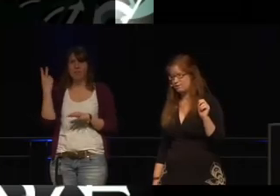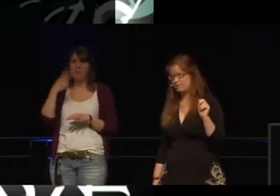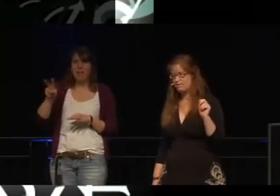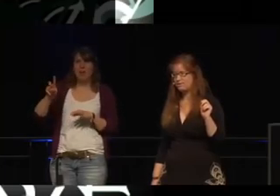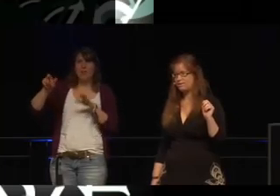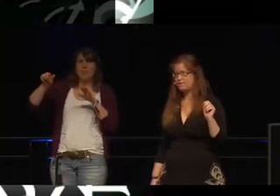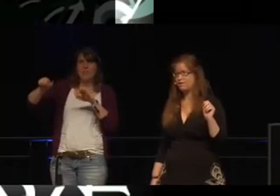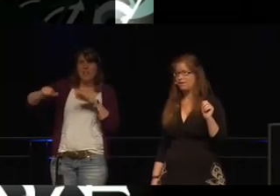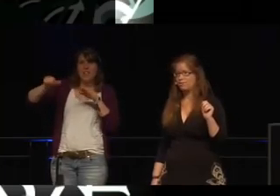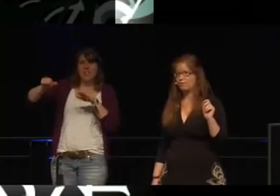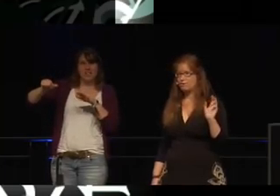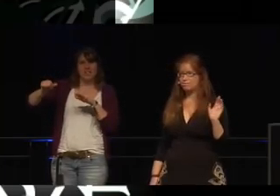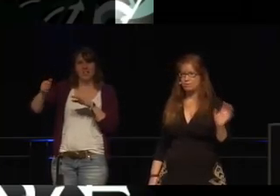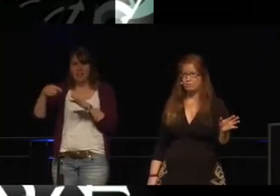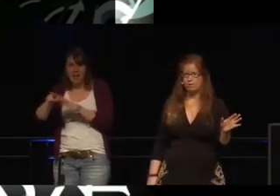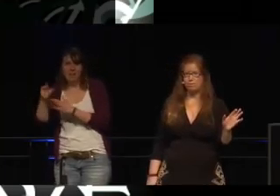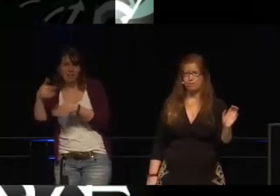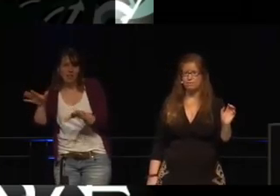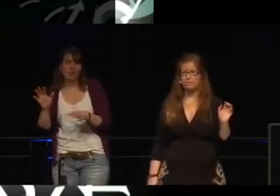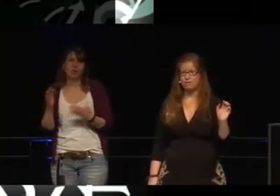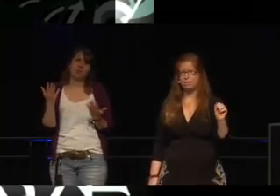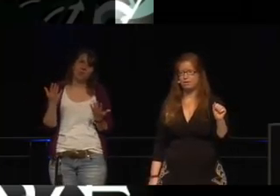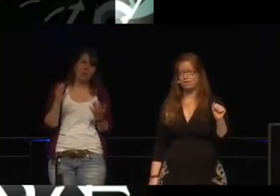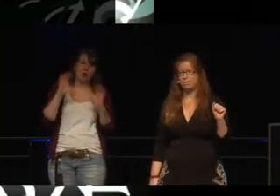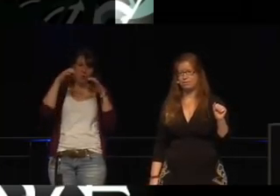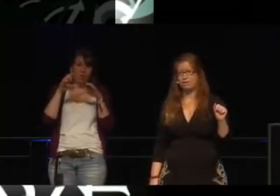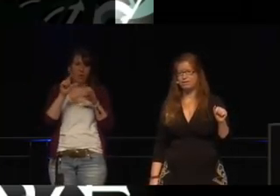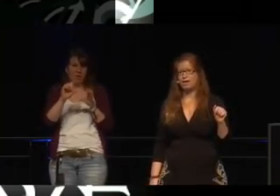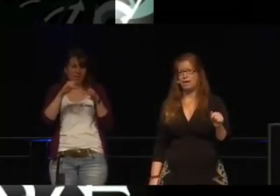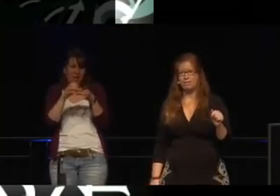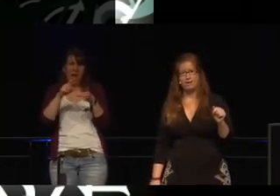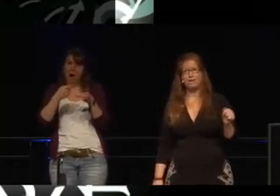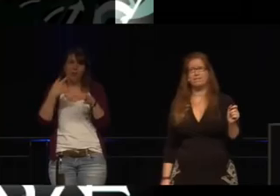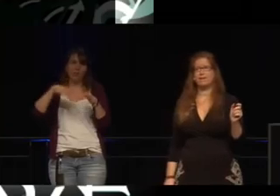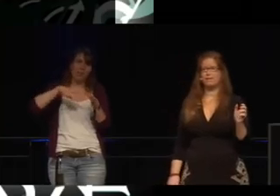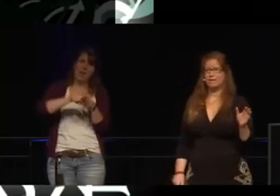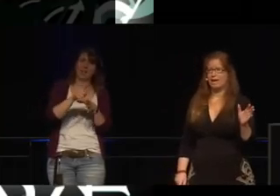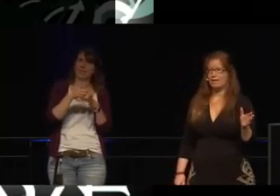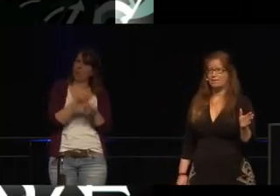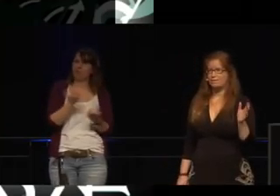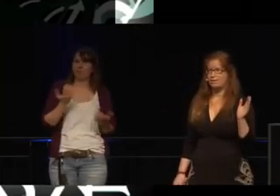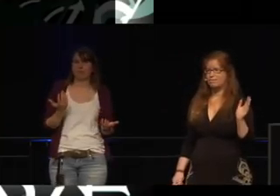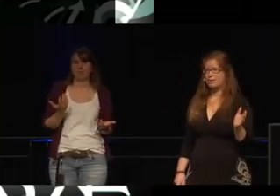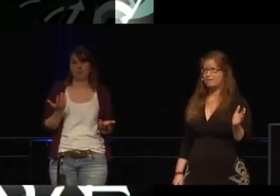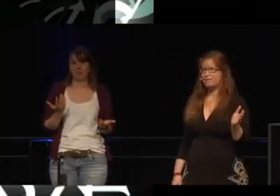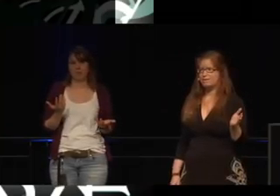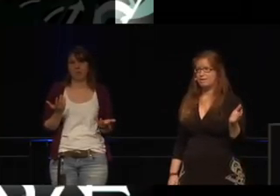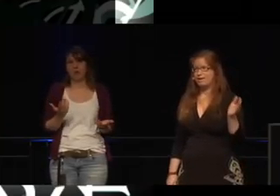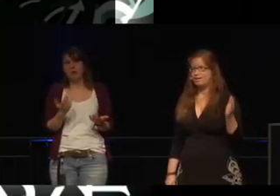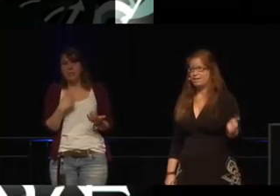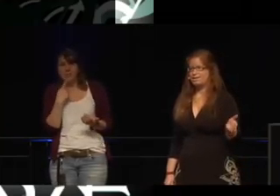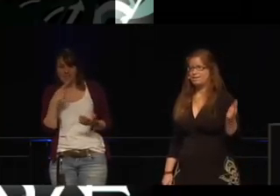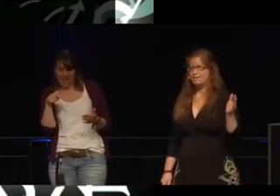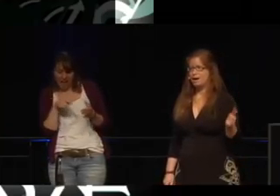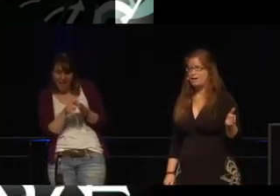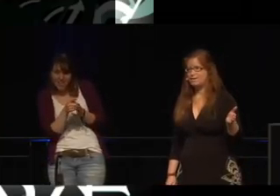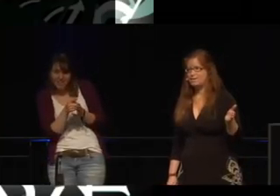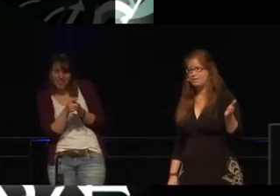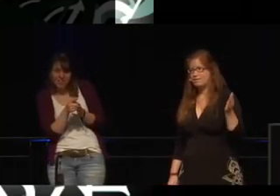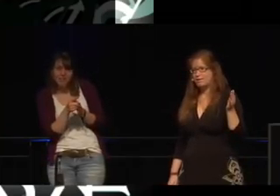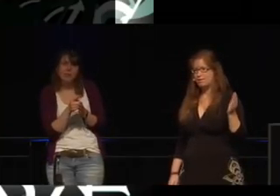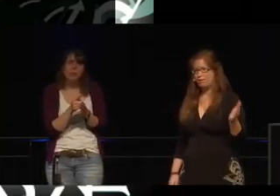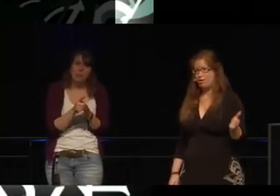And, yeah, I didn't. Amazon Echo got hacked in 2016